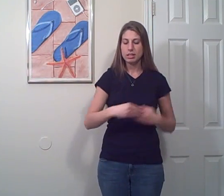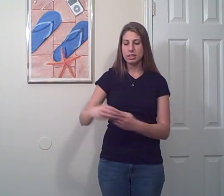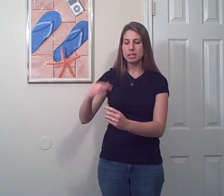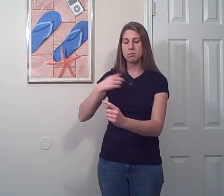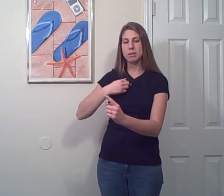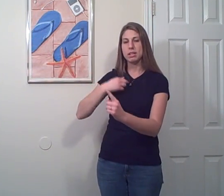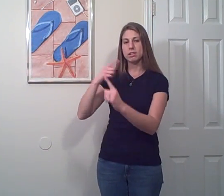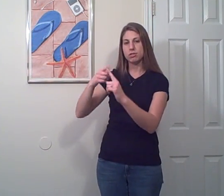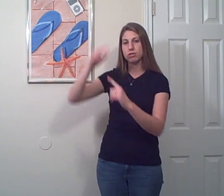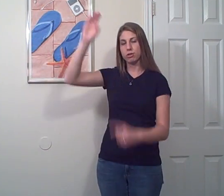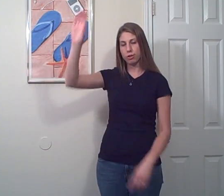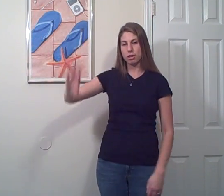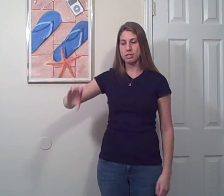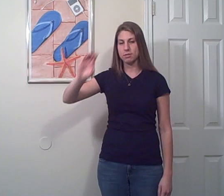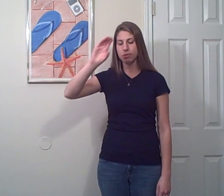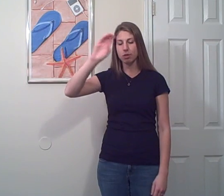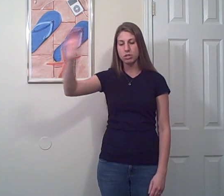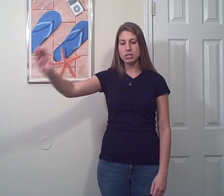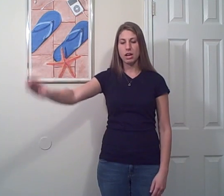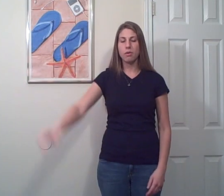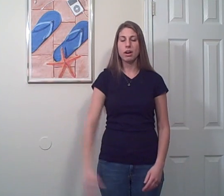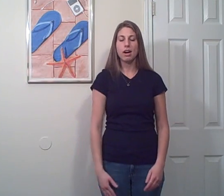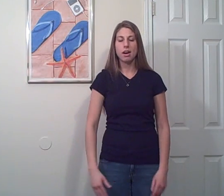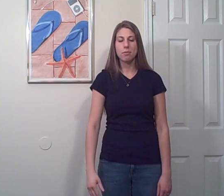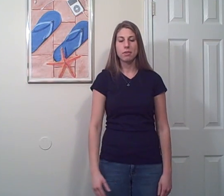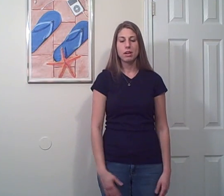Lead me to the cross. So,